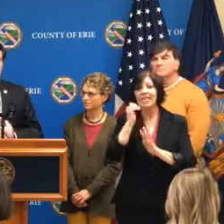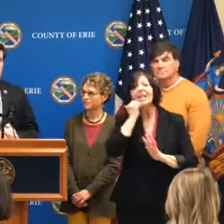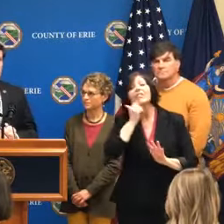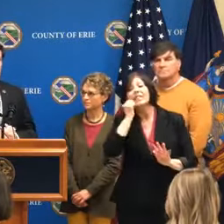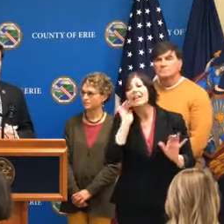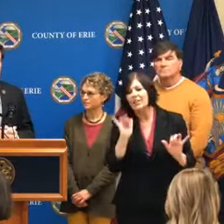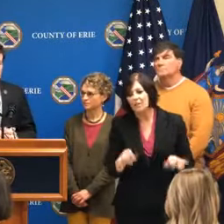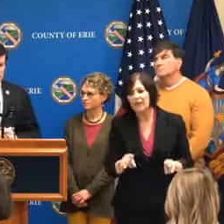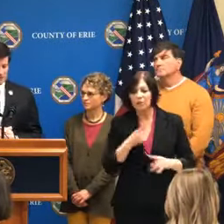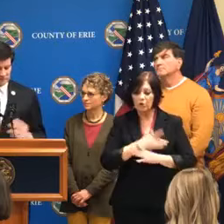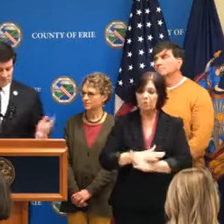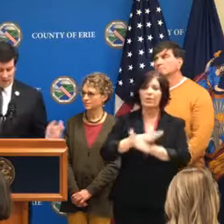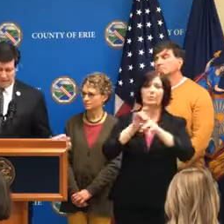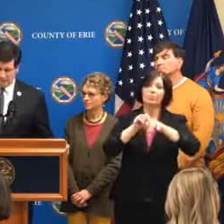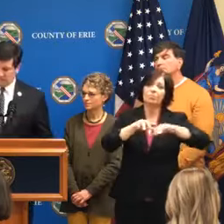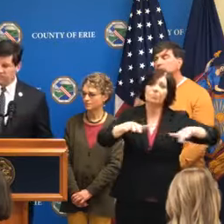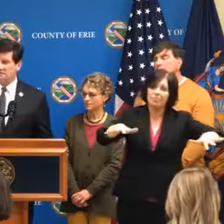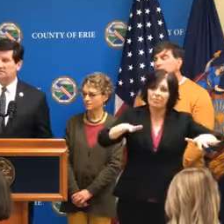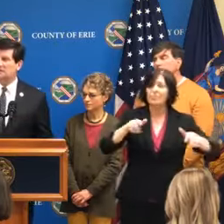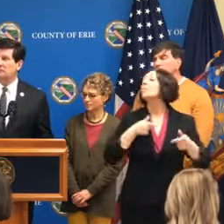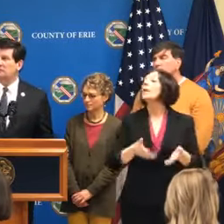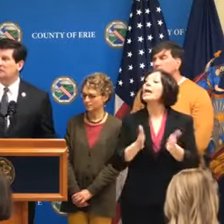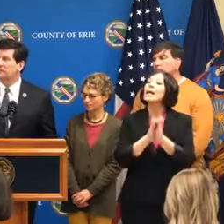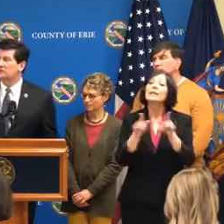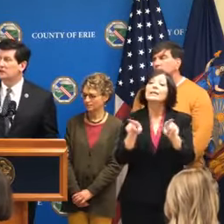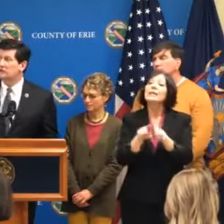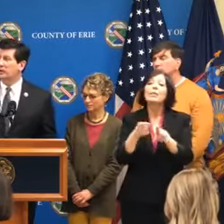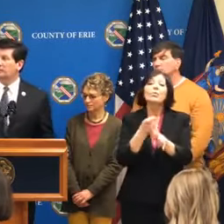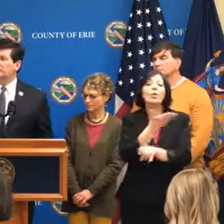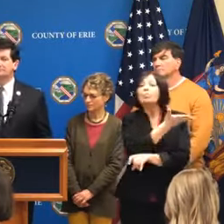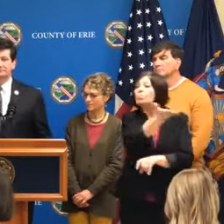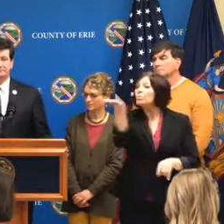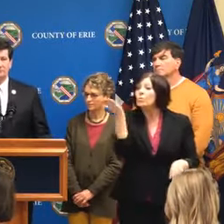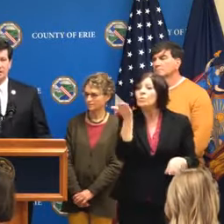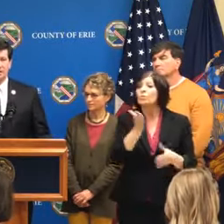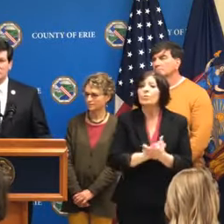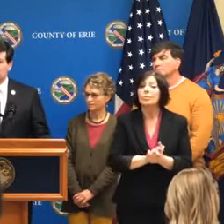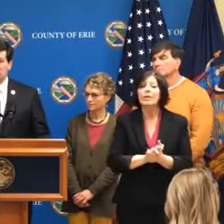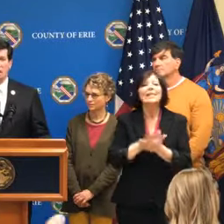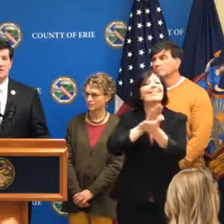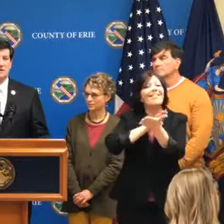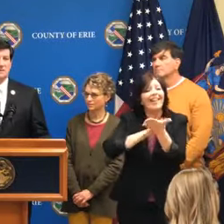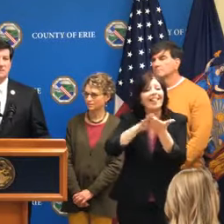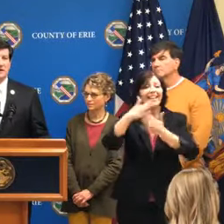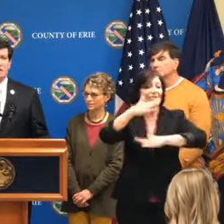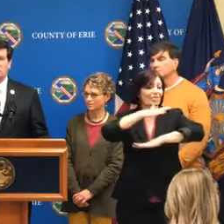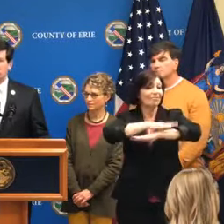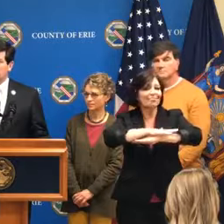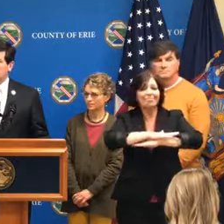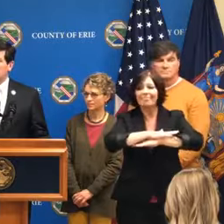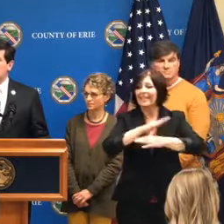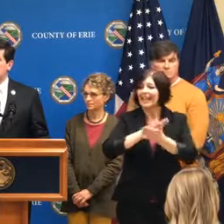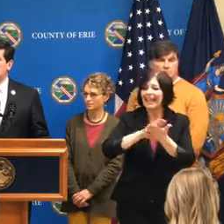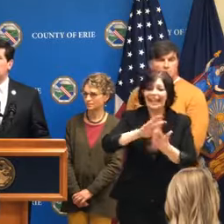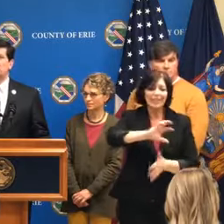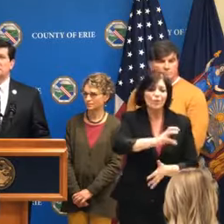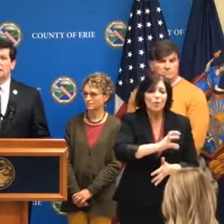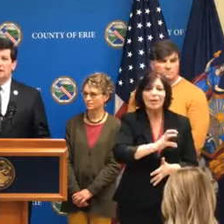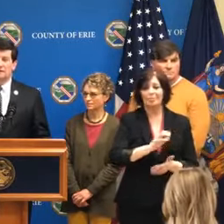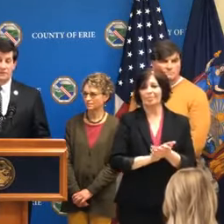day to prevent viruses. We ask the same thing from the general public. Clean your countertops, clean your